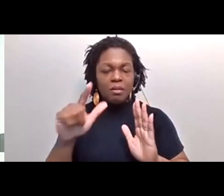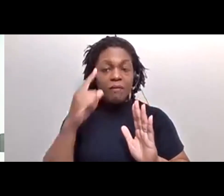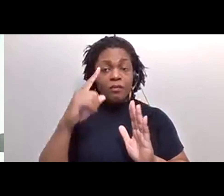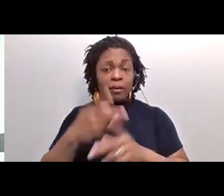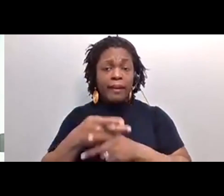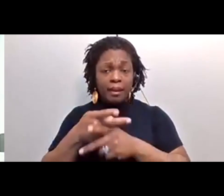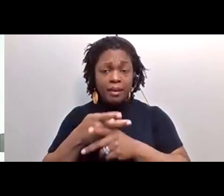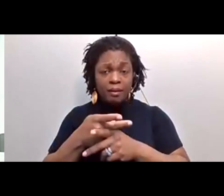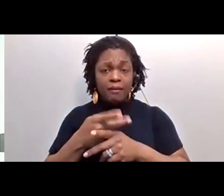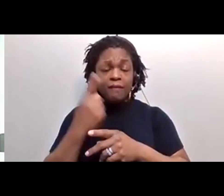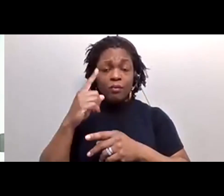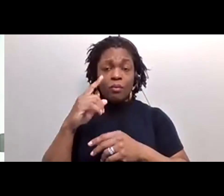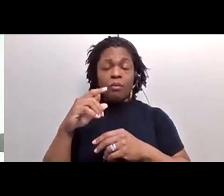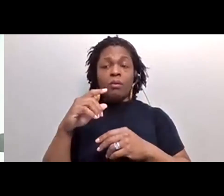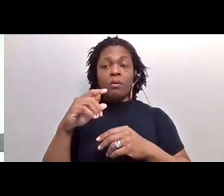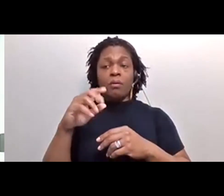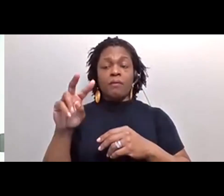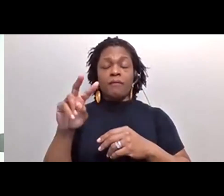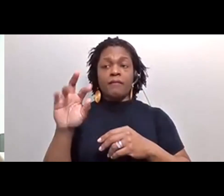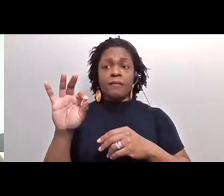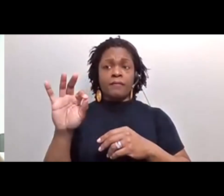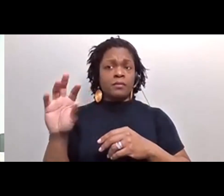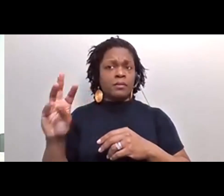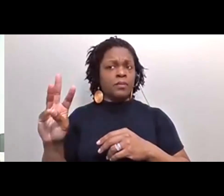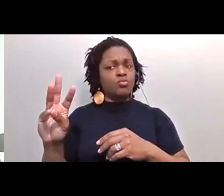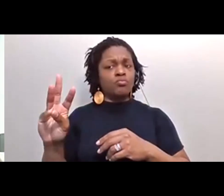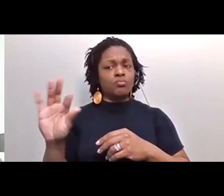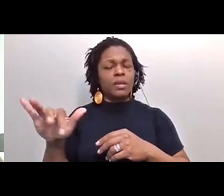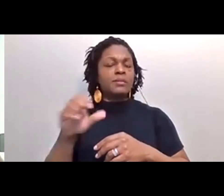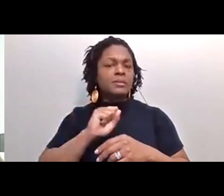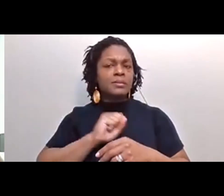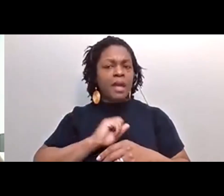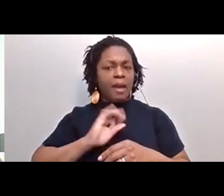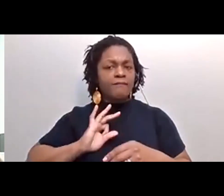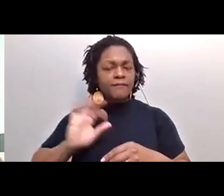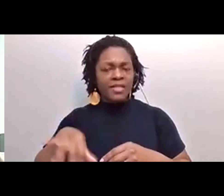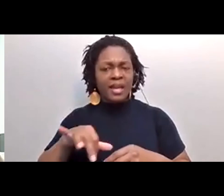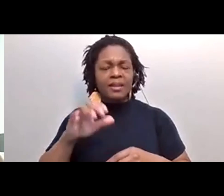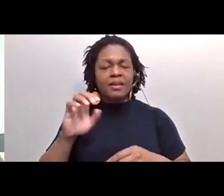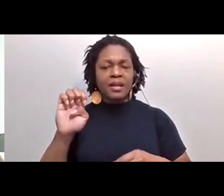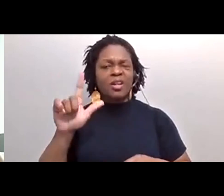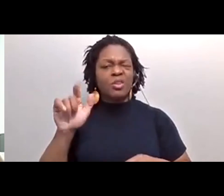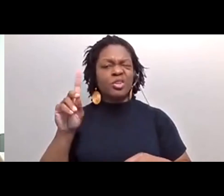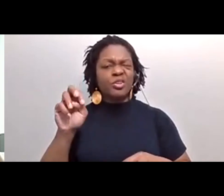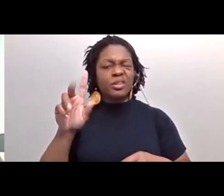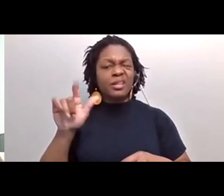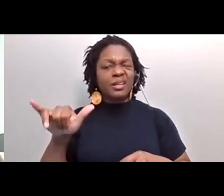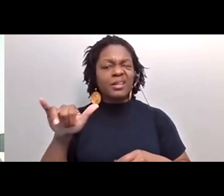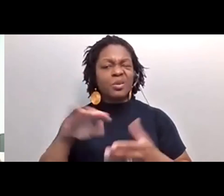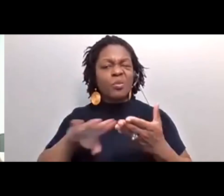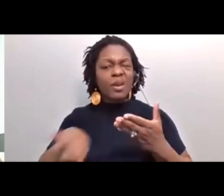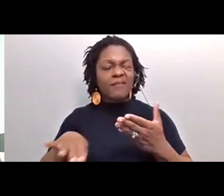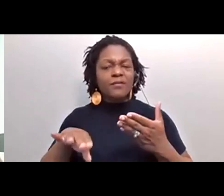for their staff. So the elder day waiver participants will have a very